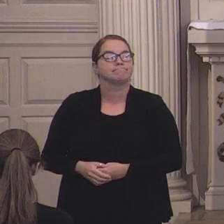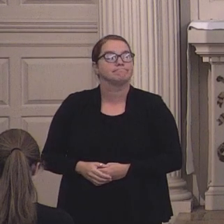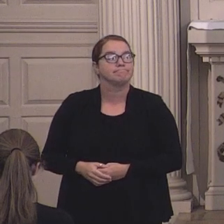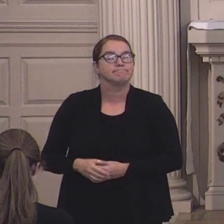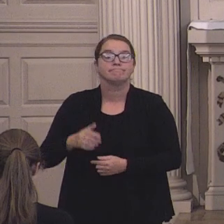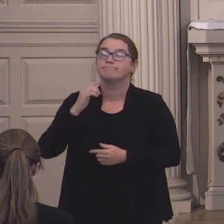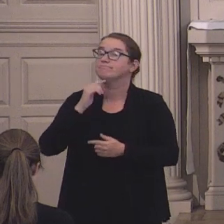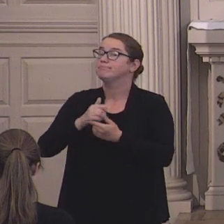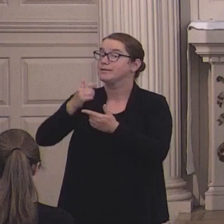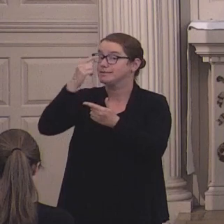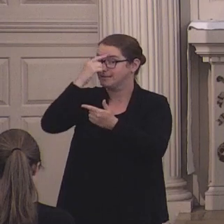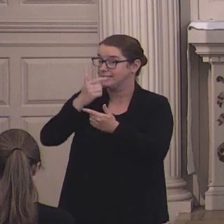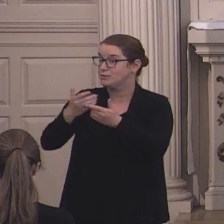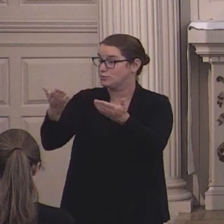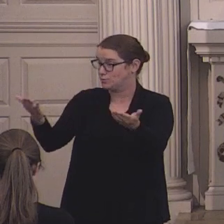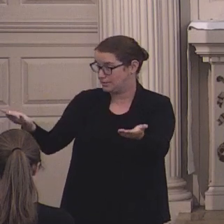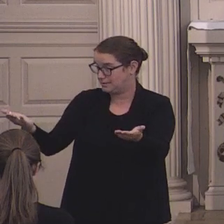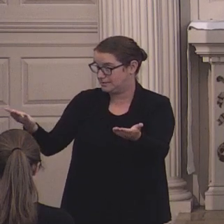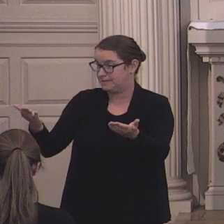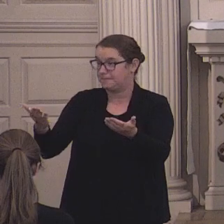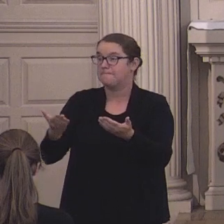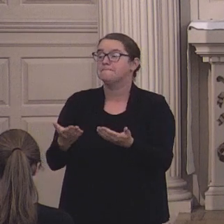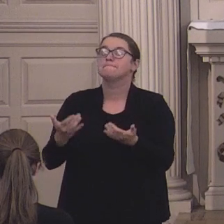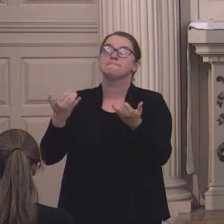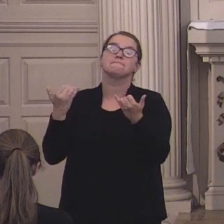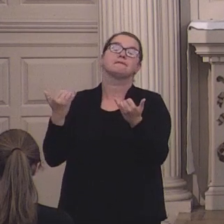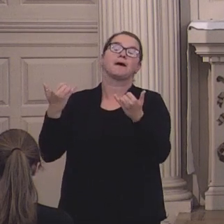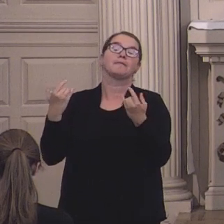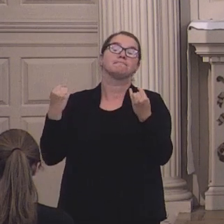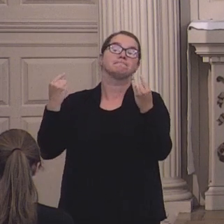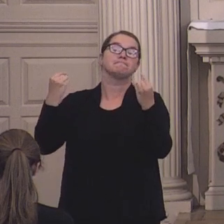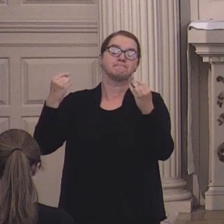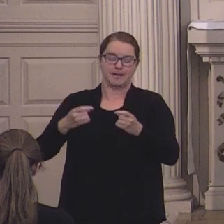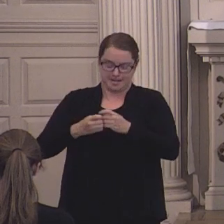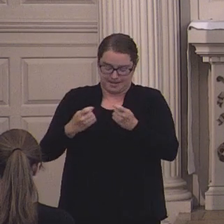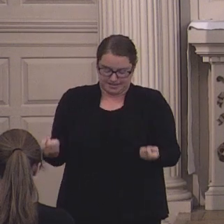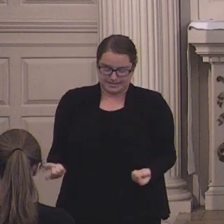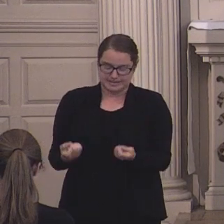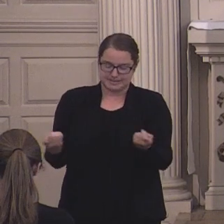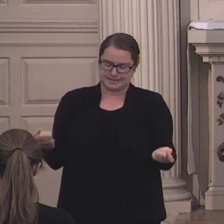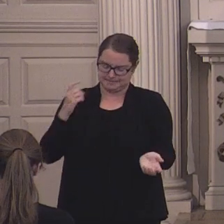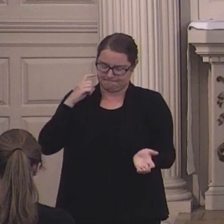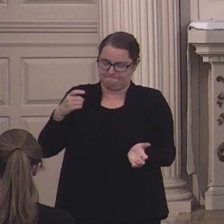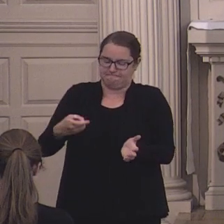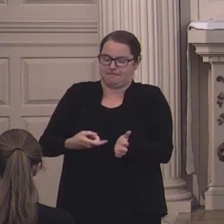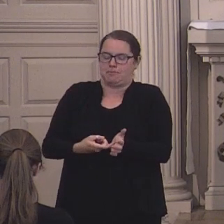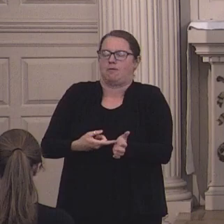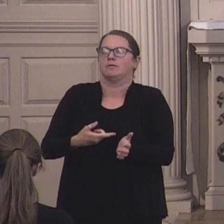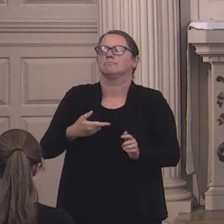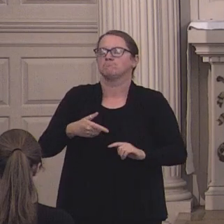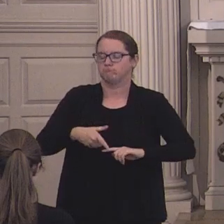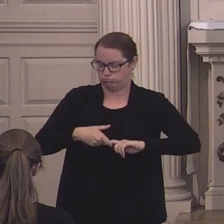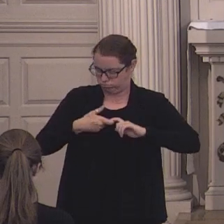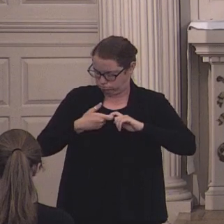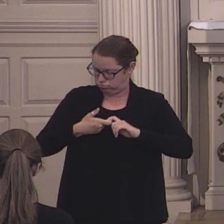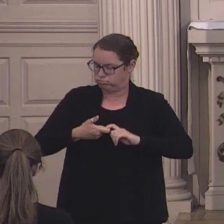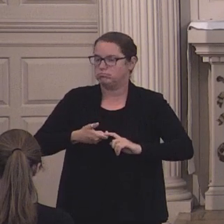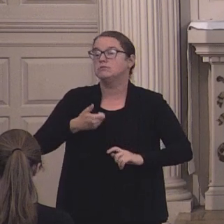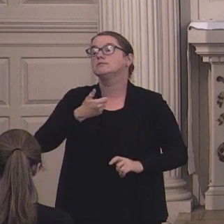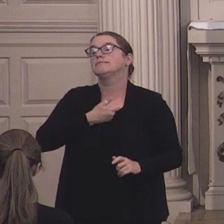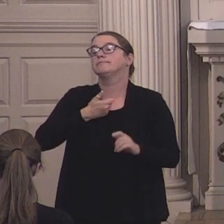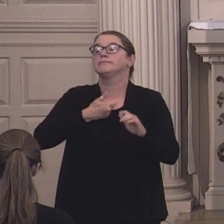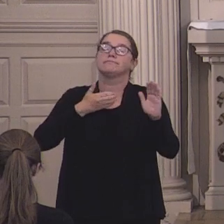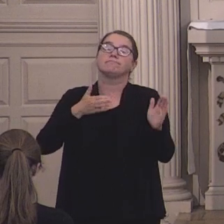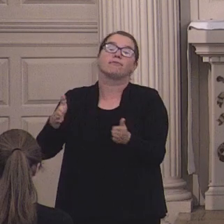My dear brothers and sisters, let us acknowledge our sins and so prepare ourselves